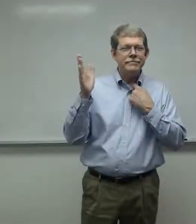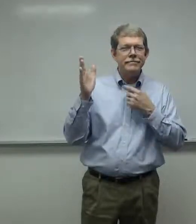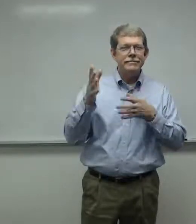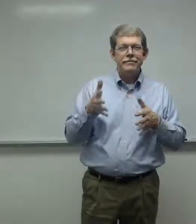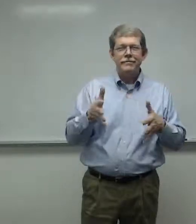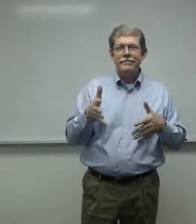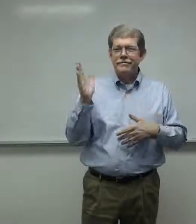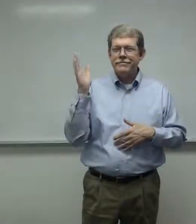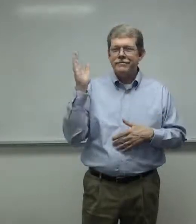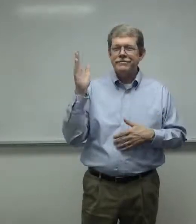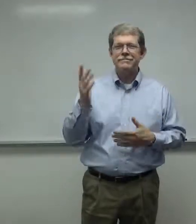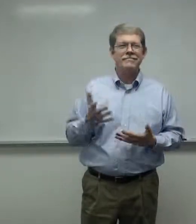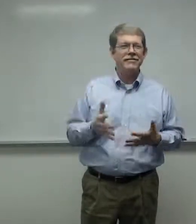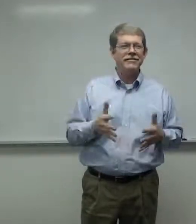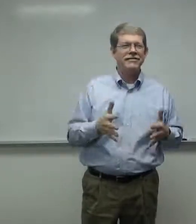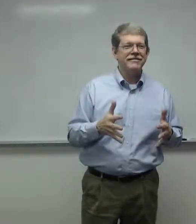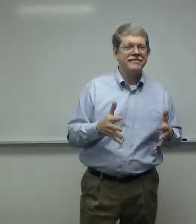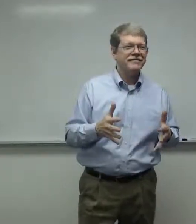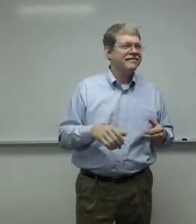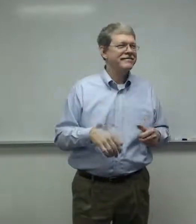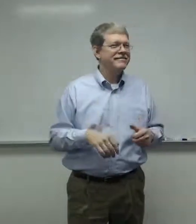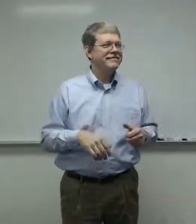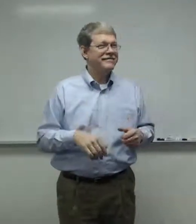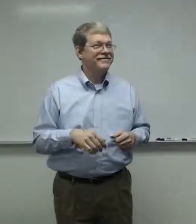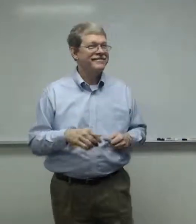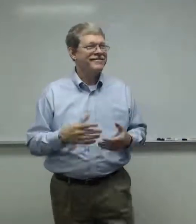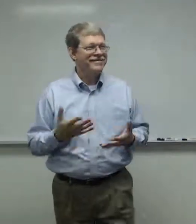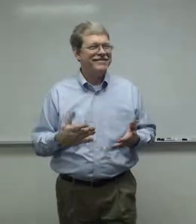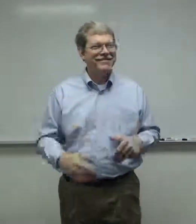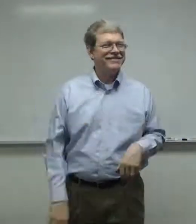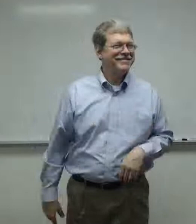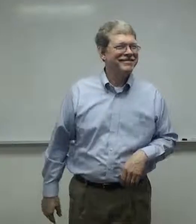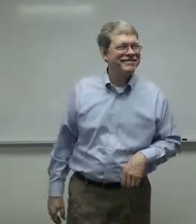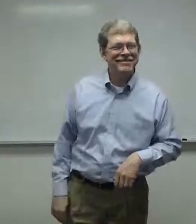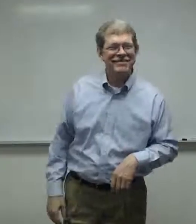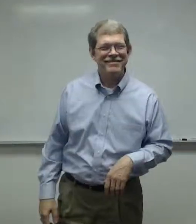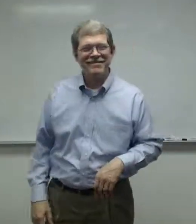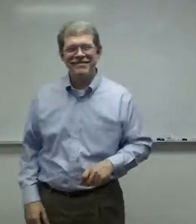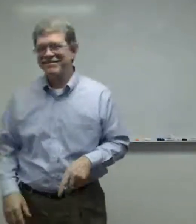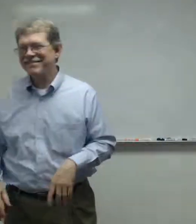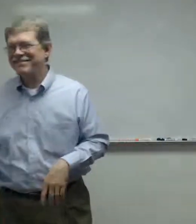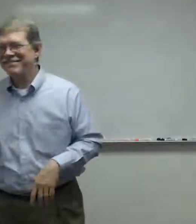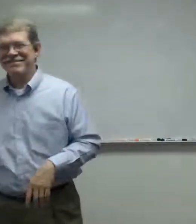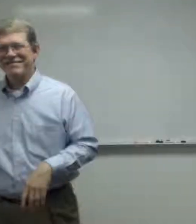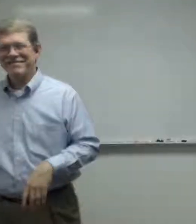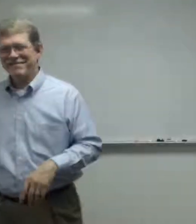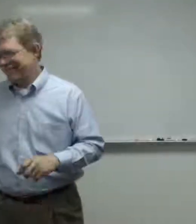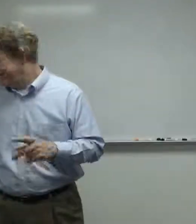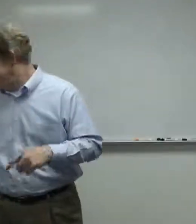to talk and your voice is going to quiver when you're up in front of people, well, our hands shake too, you know, and we better.